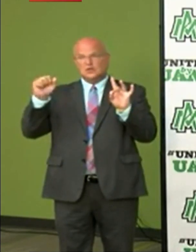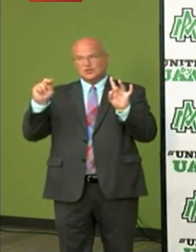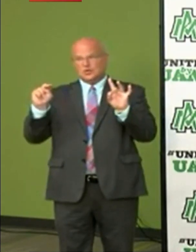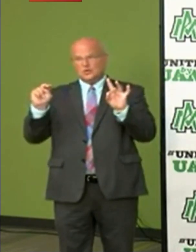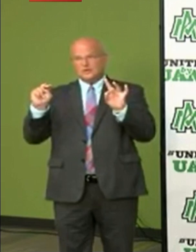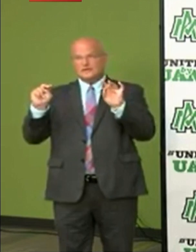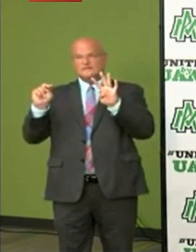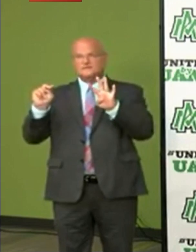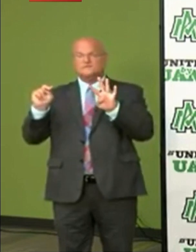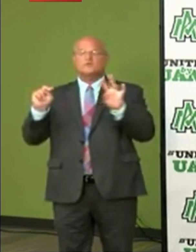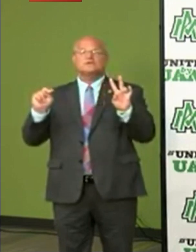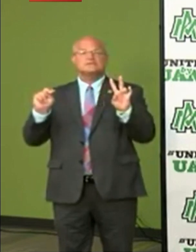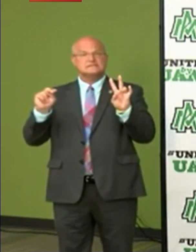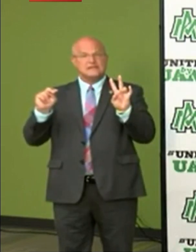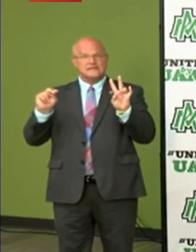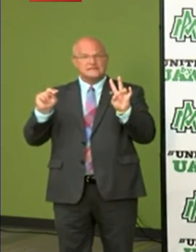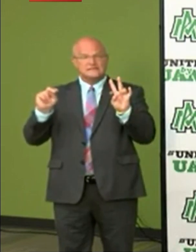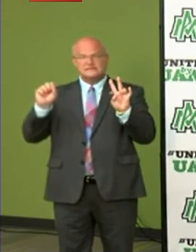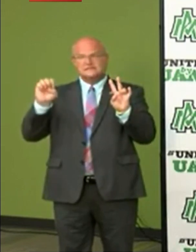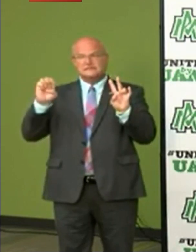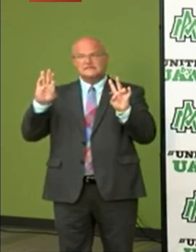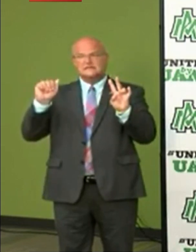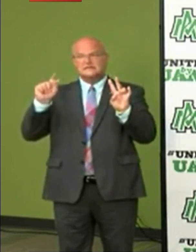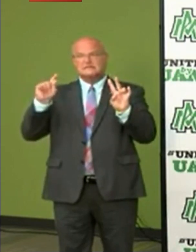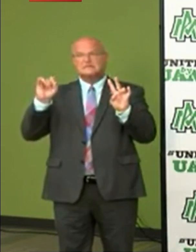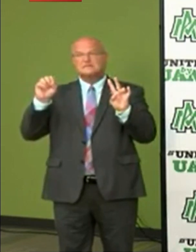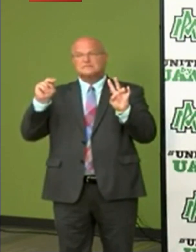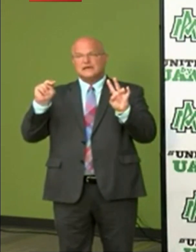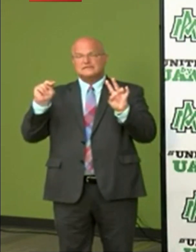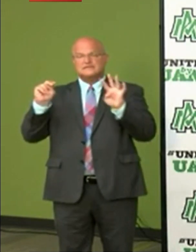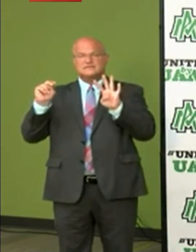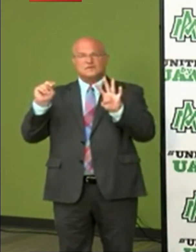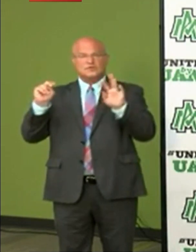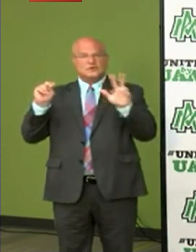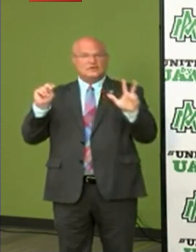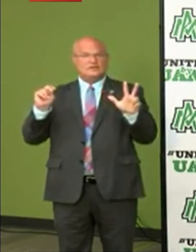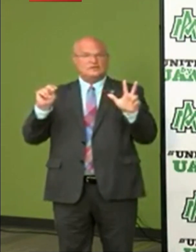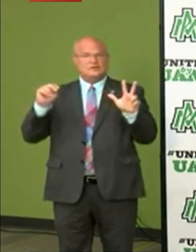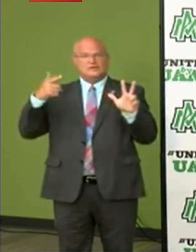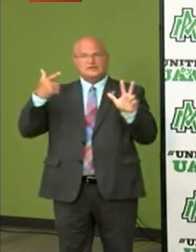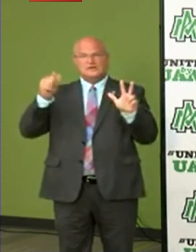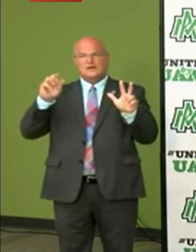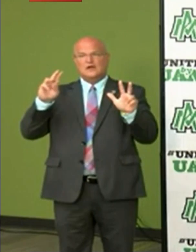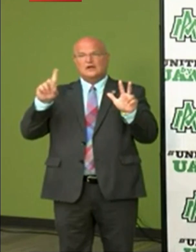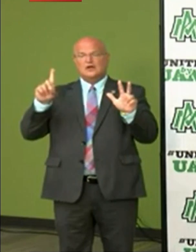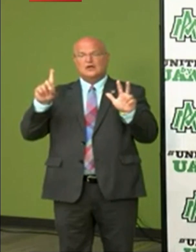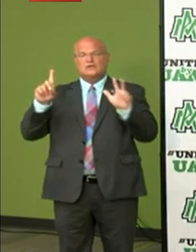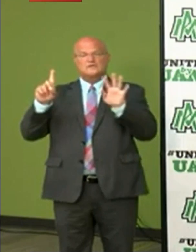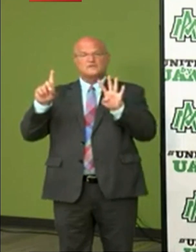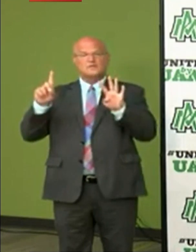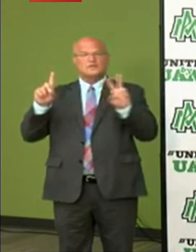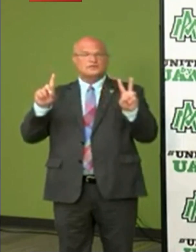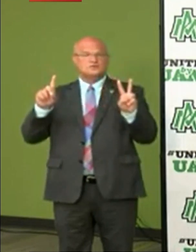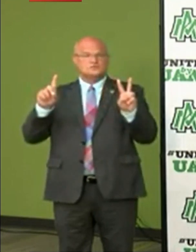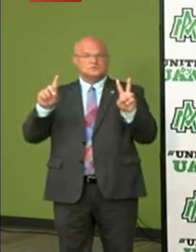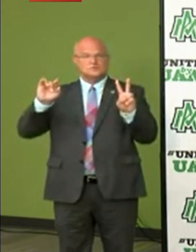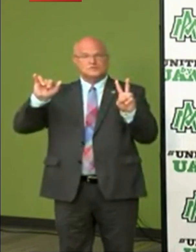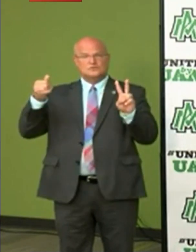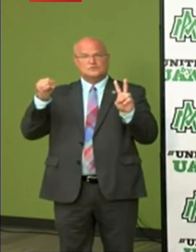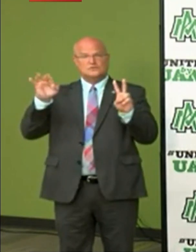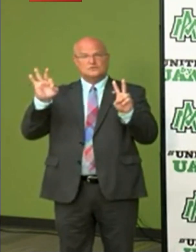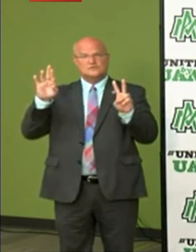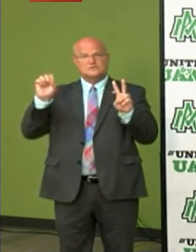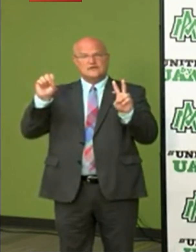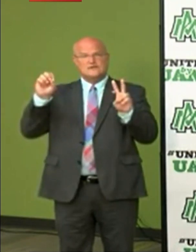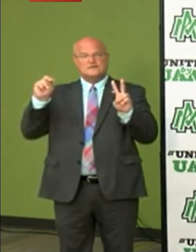with 47, Sebastian County with 43, Garland County with 42, Jefferson